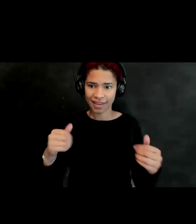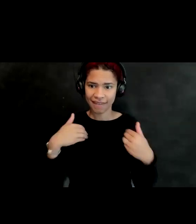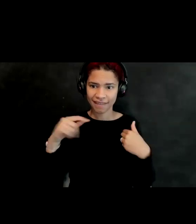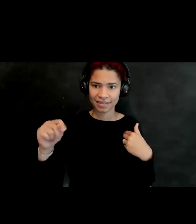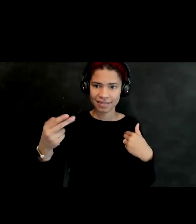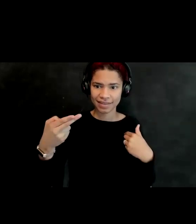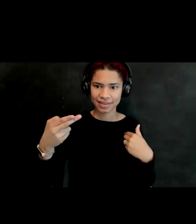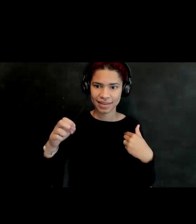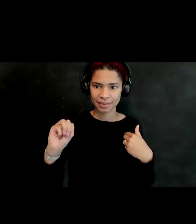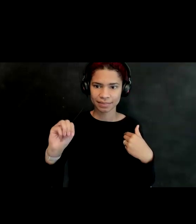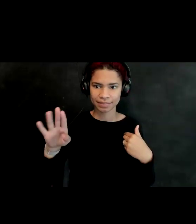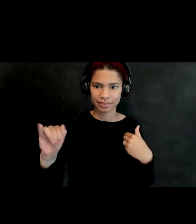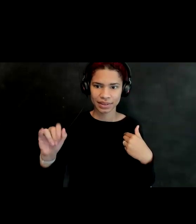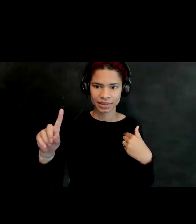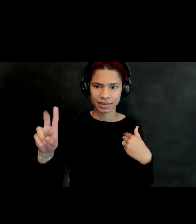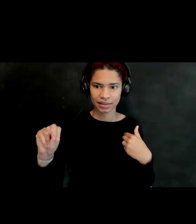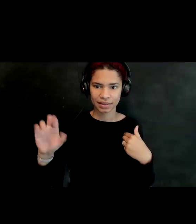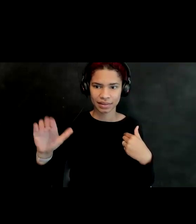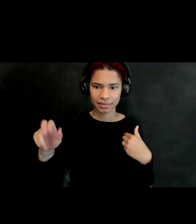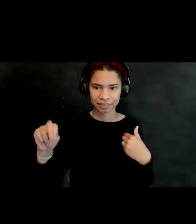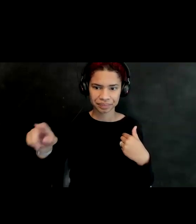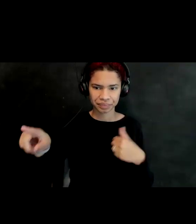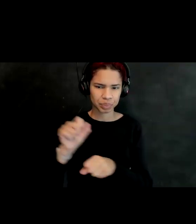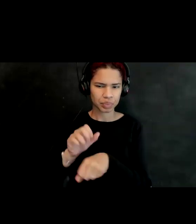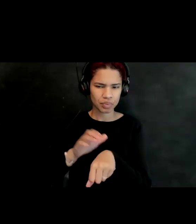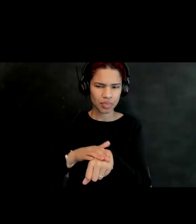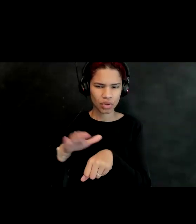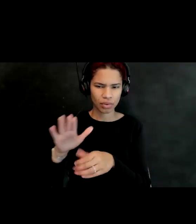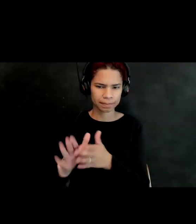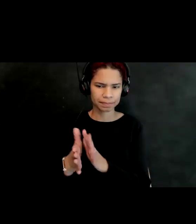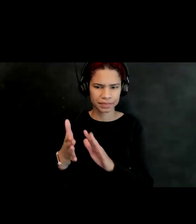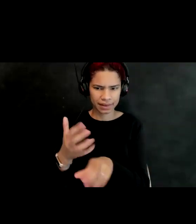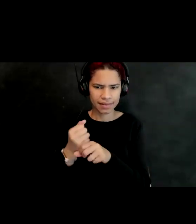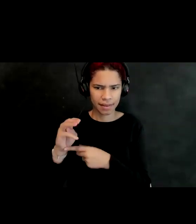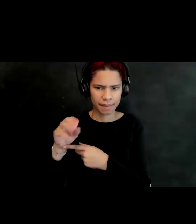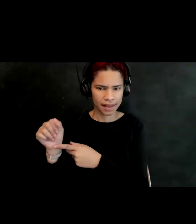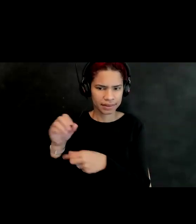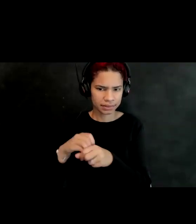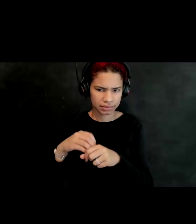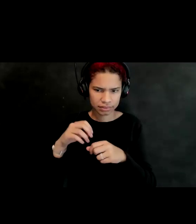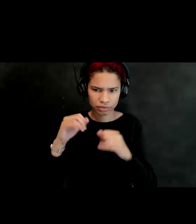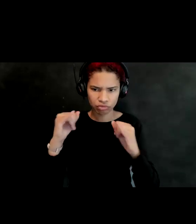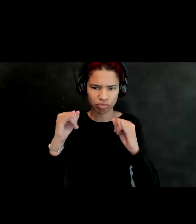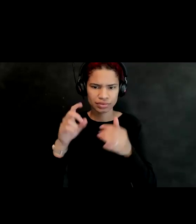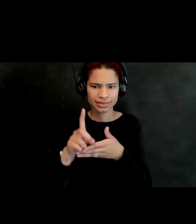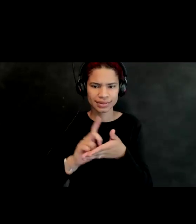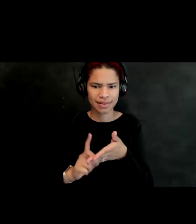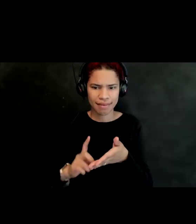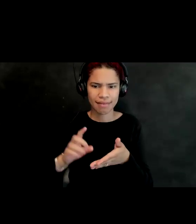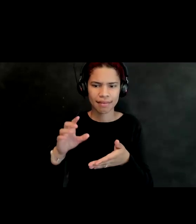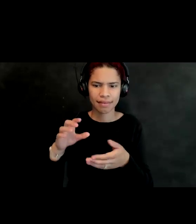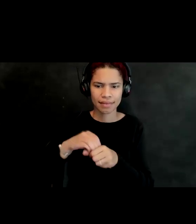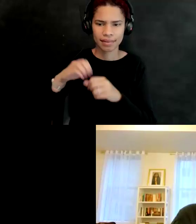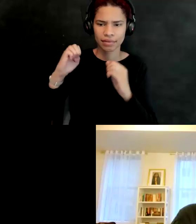who's working on her MS in instructional design and educational technology at SUNY Potsdam, and is a theater practitioner and